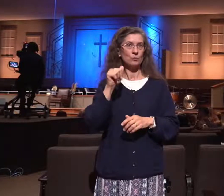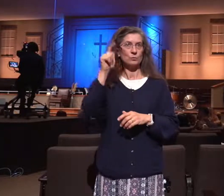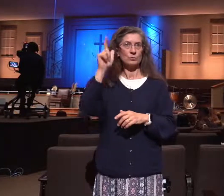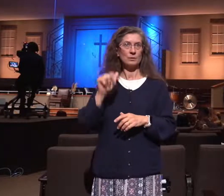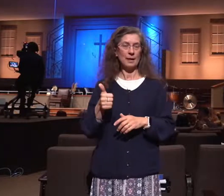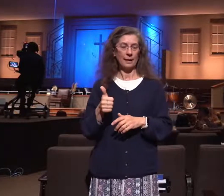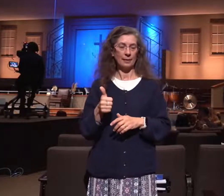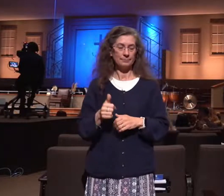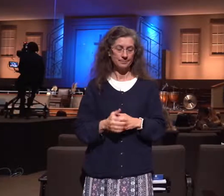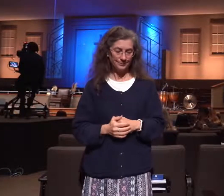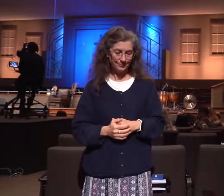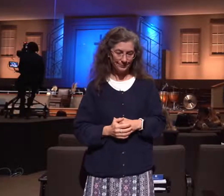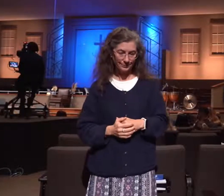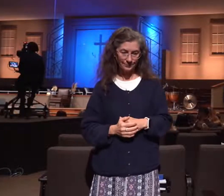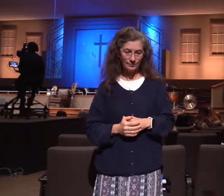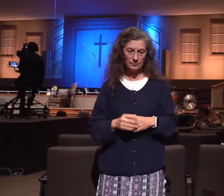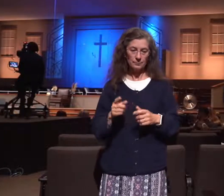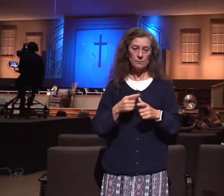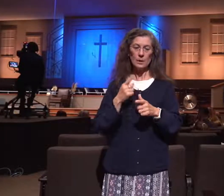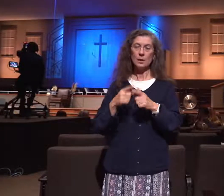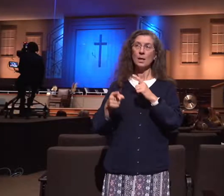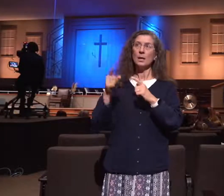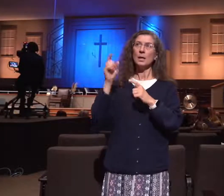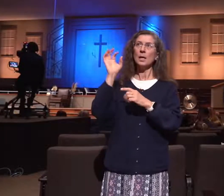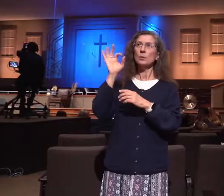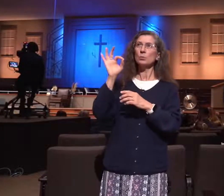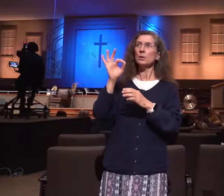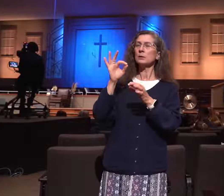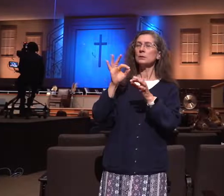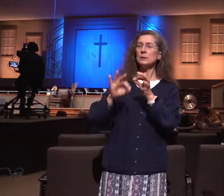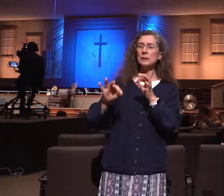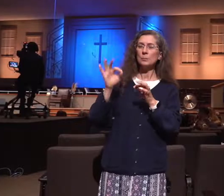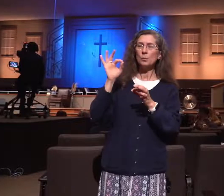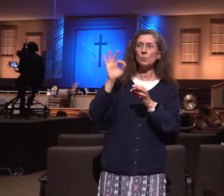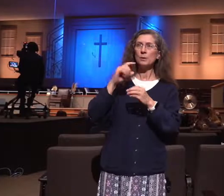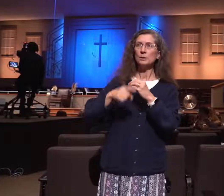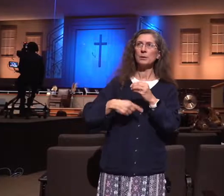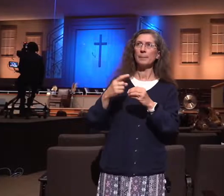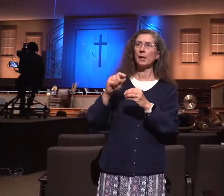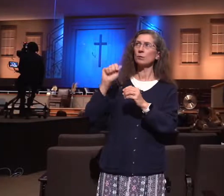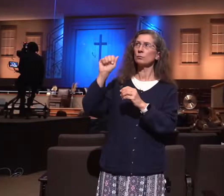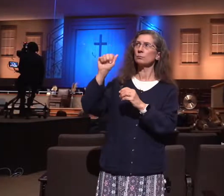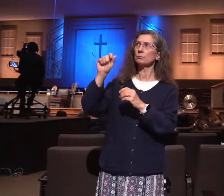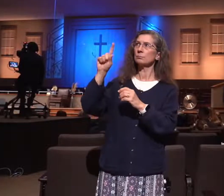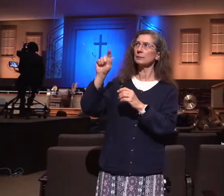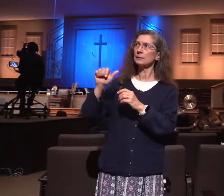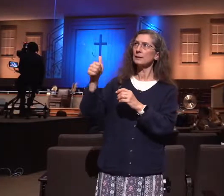tithing. And I'm sure I had heard about tithing before, but,